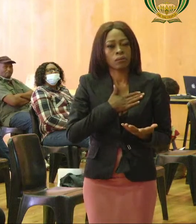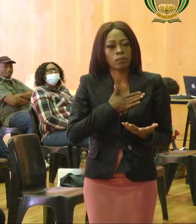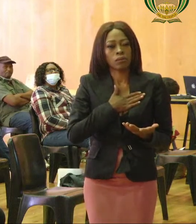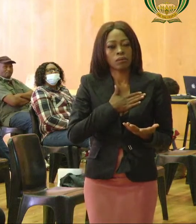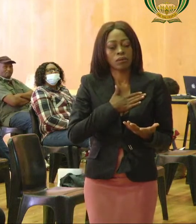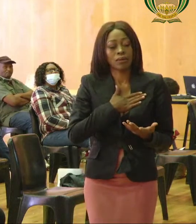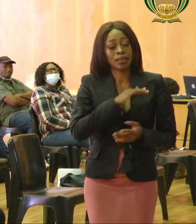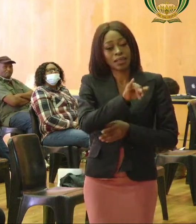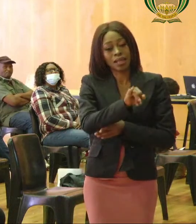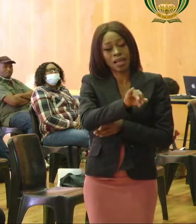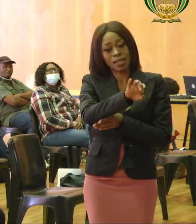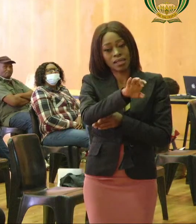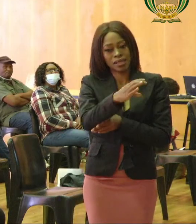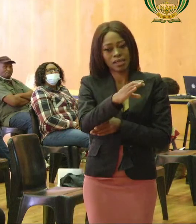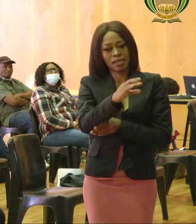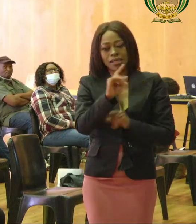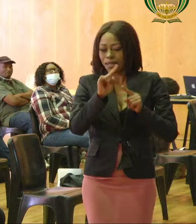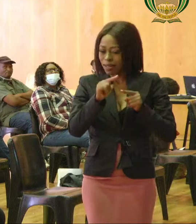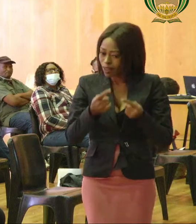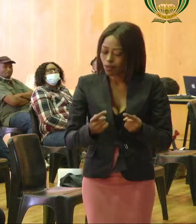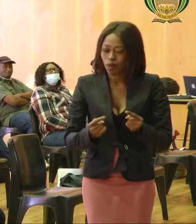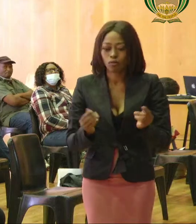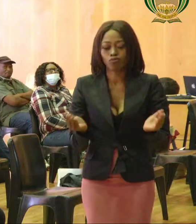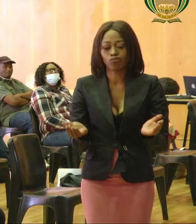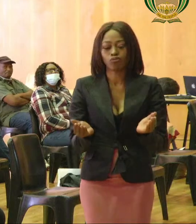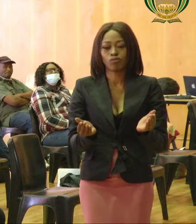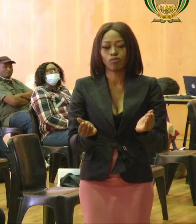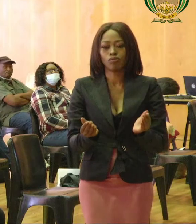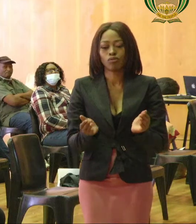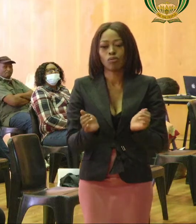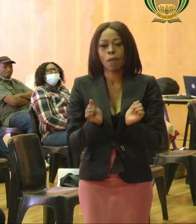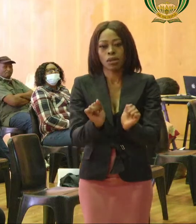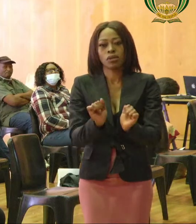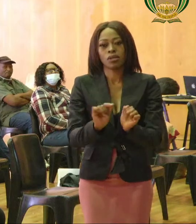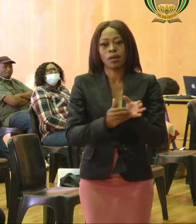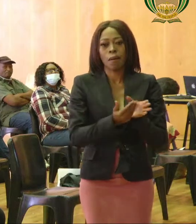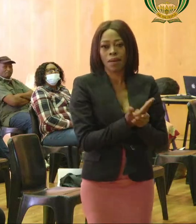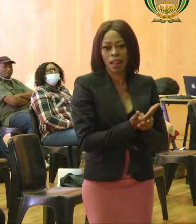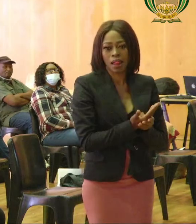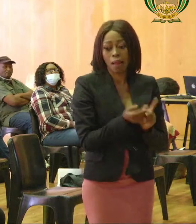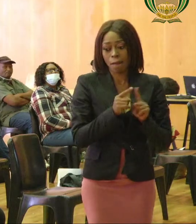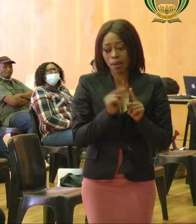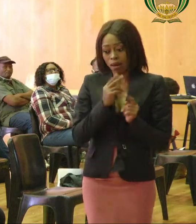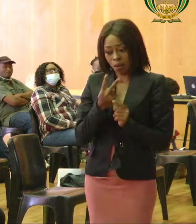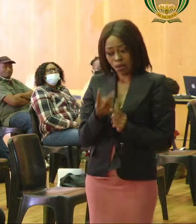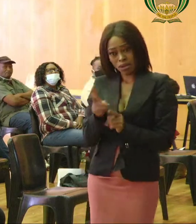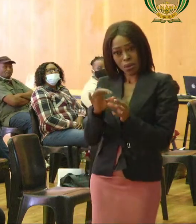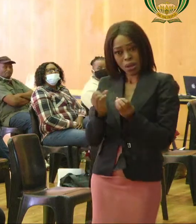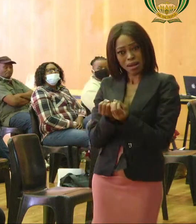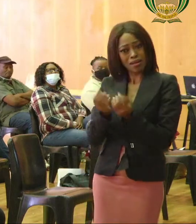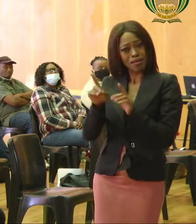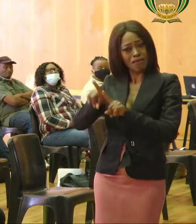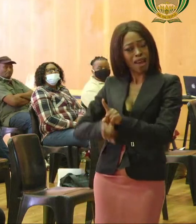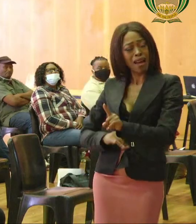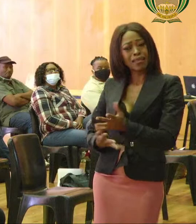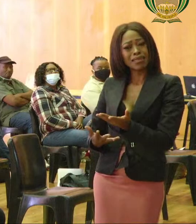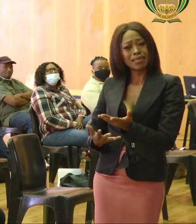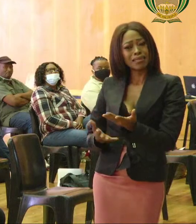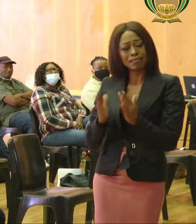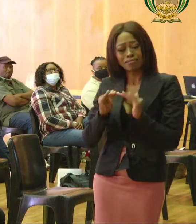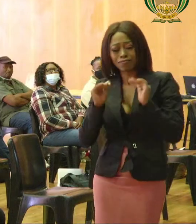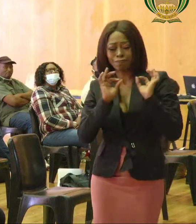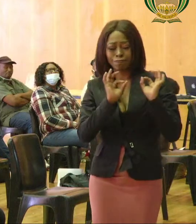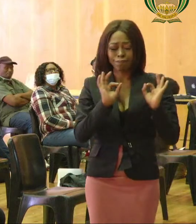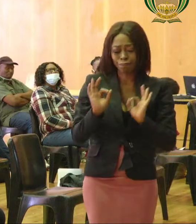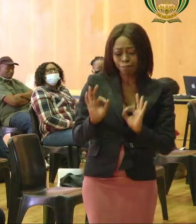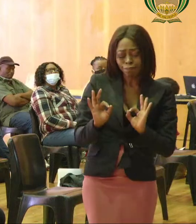the IEC will champion this bill, having the IEC that is already failing to be on par in